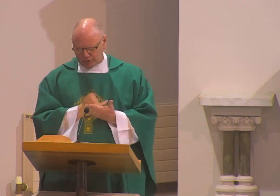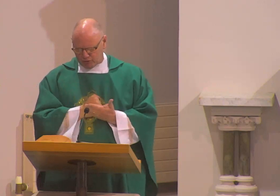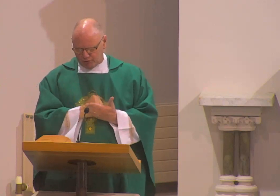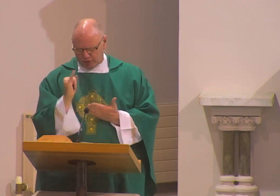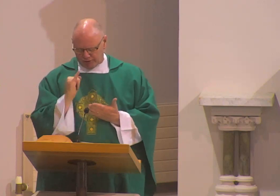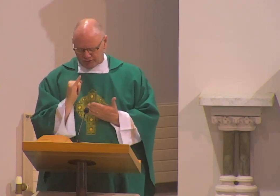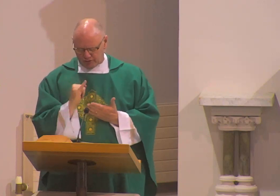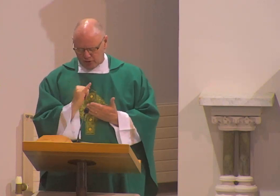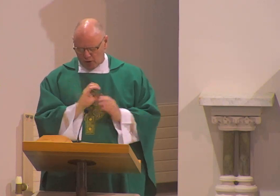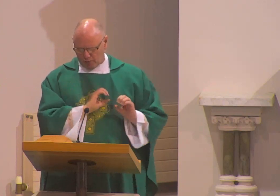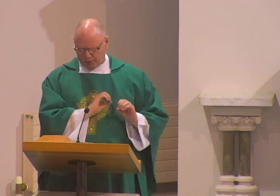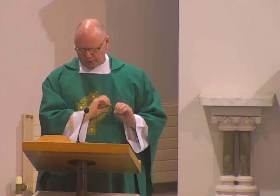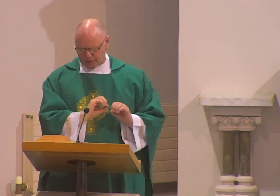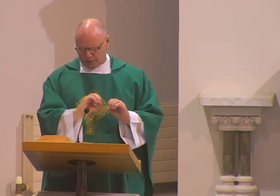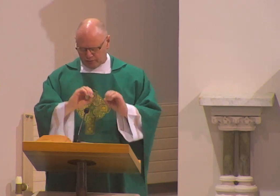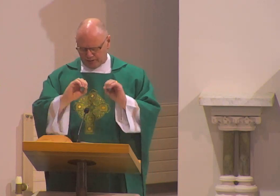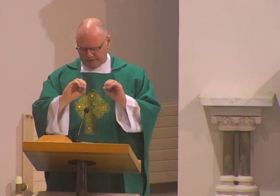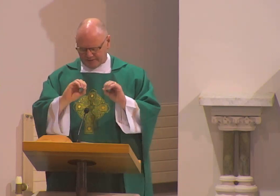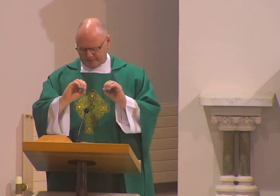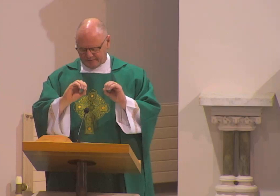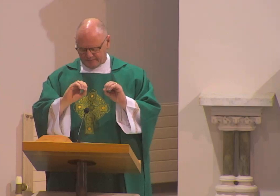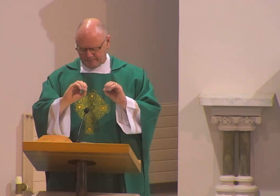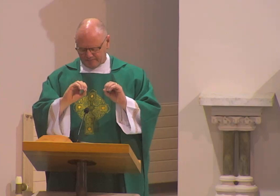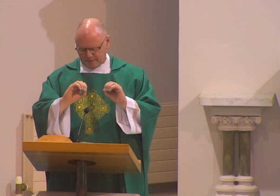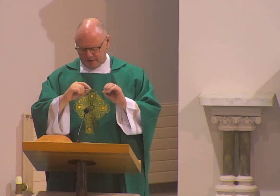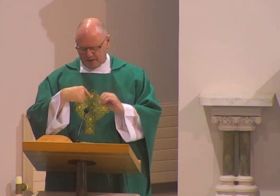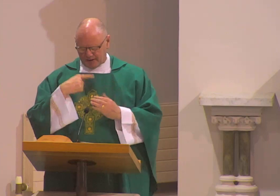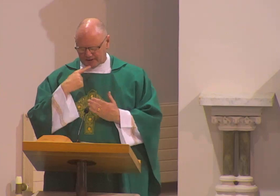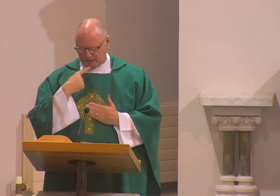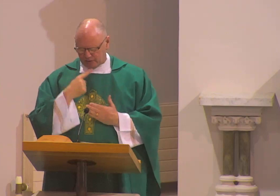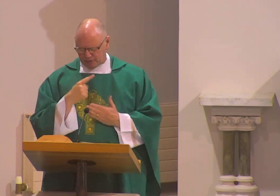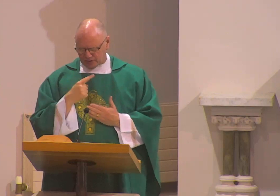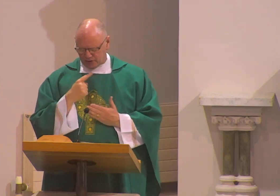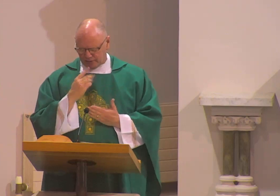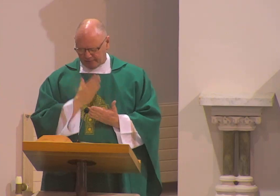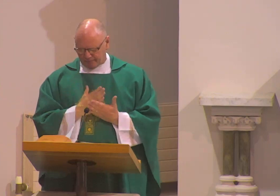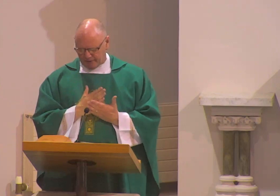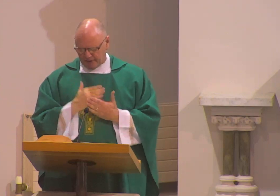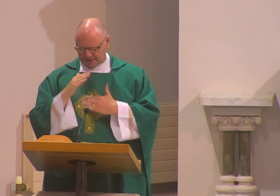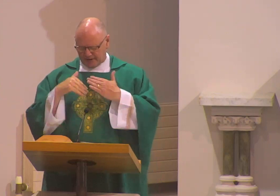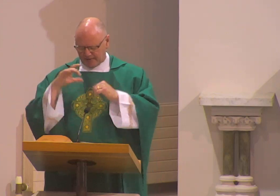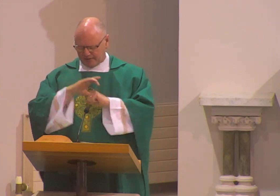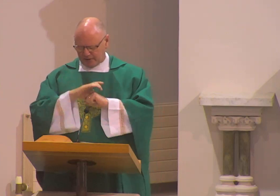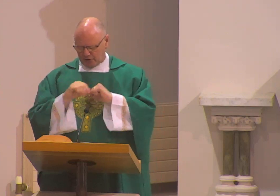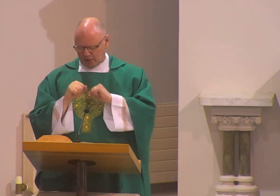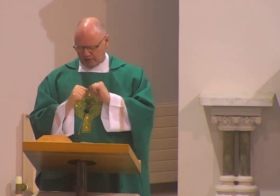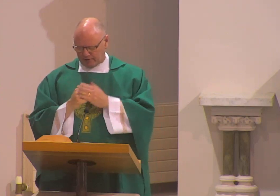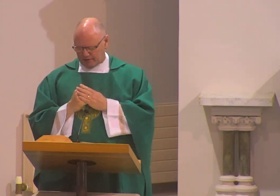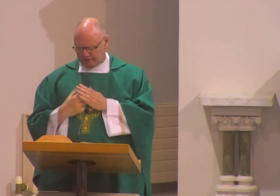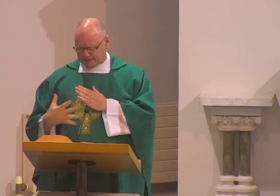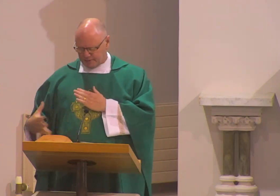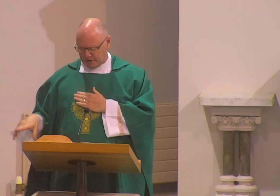not to abolish, but to complete. I tell you solemnly, till heaven and